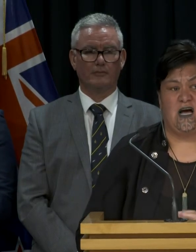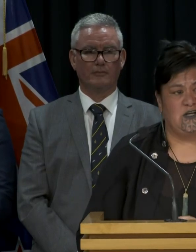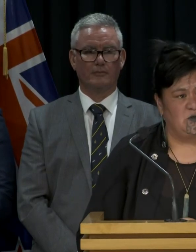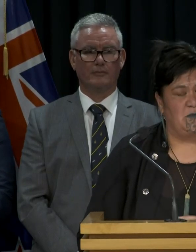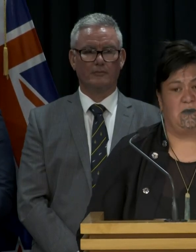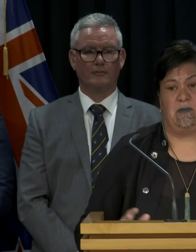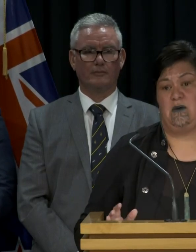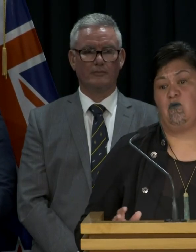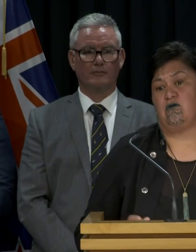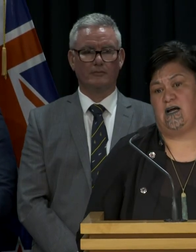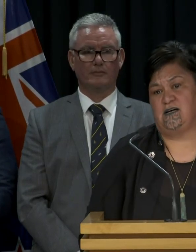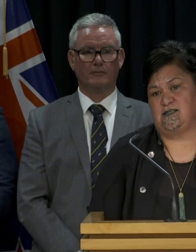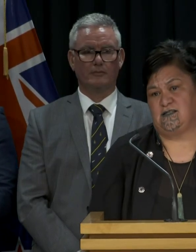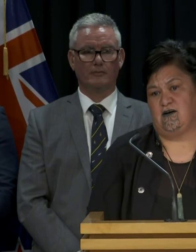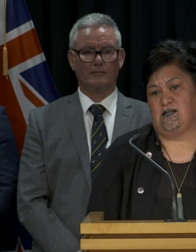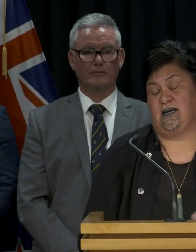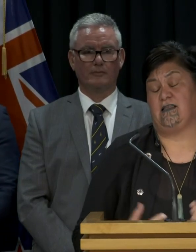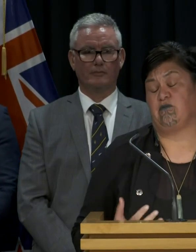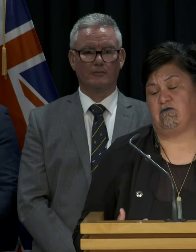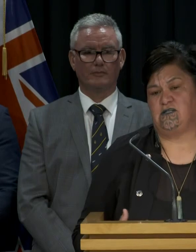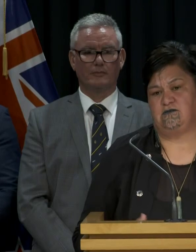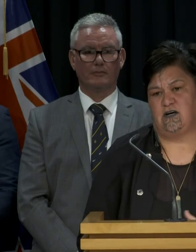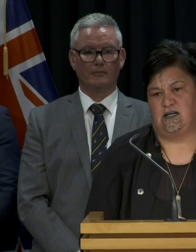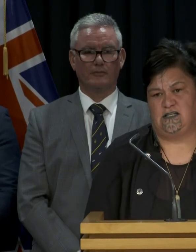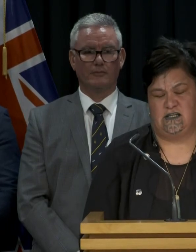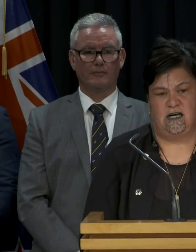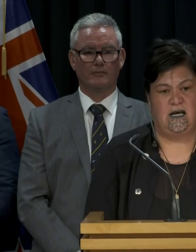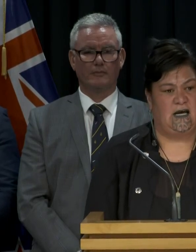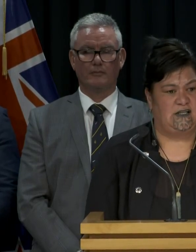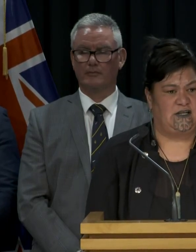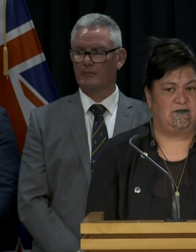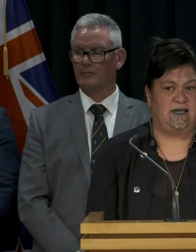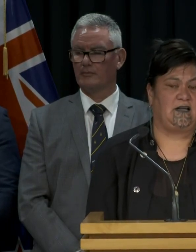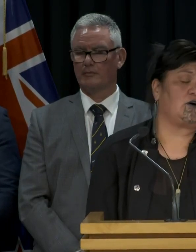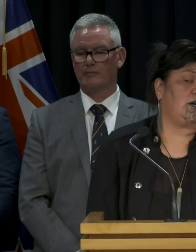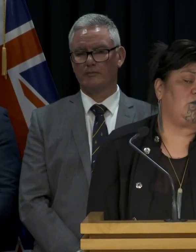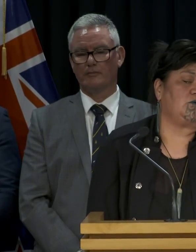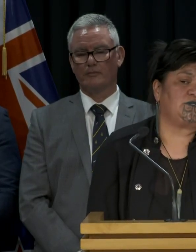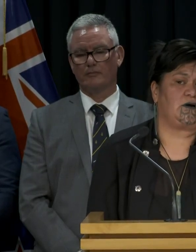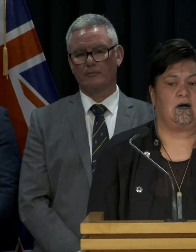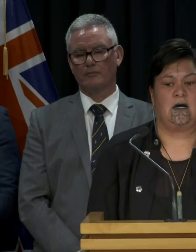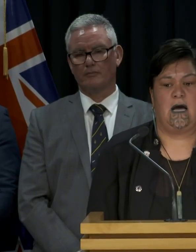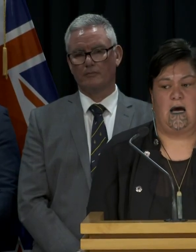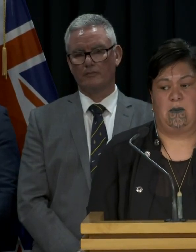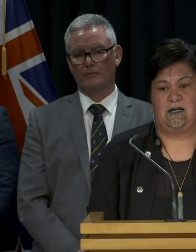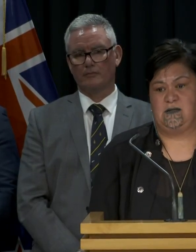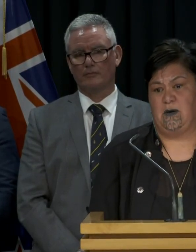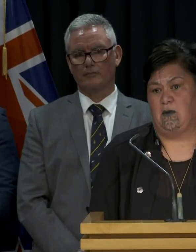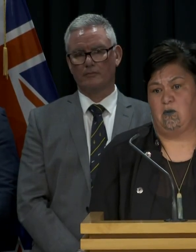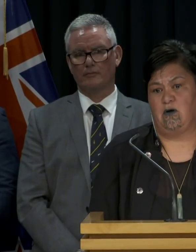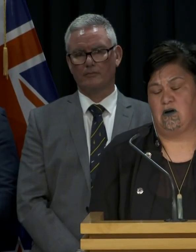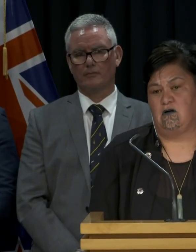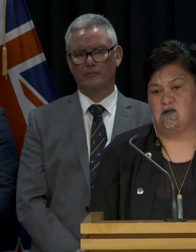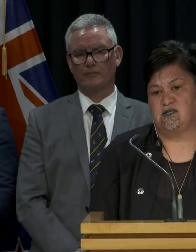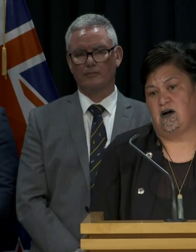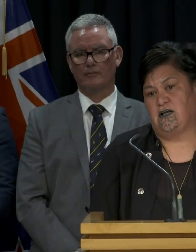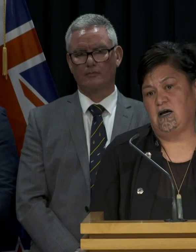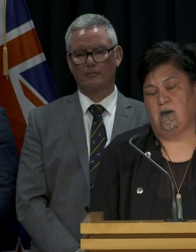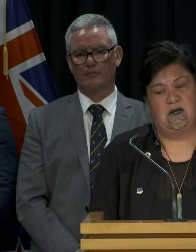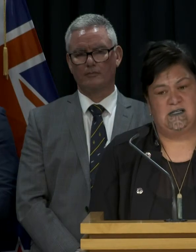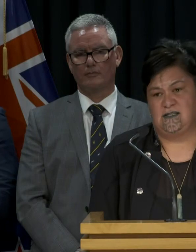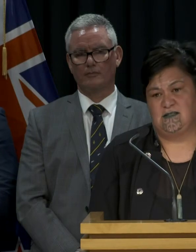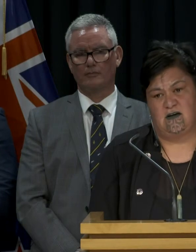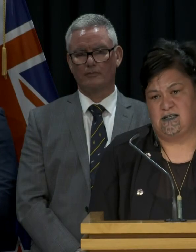deepened to many more in our society, and the progressive trade agenda achieves that. Look, and I'm also pleased to be able to work